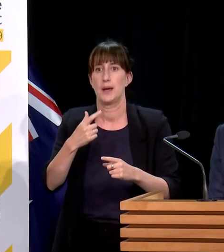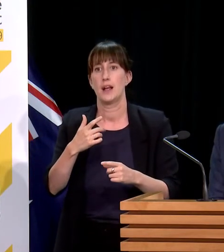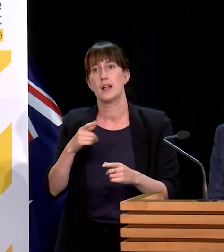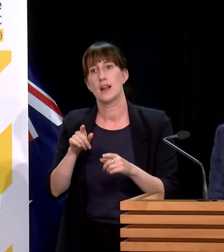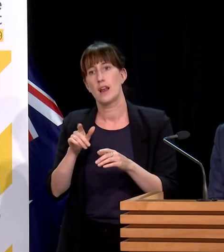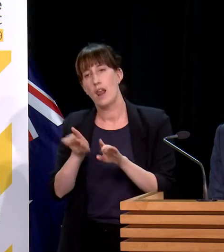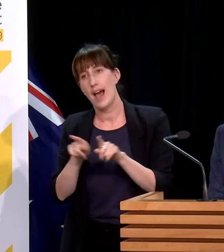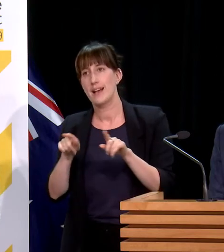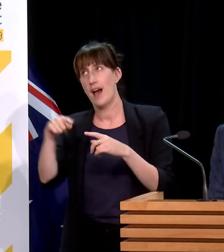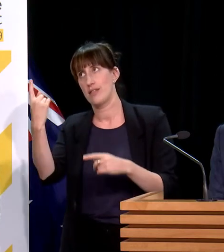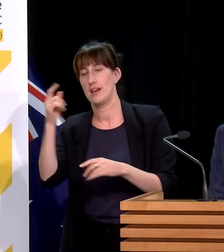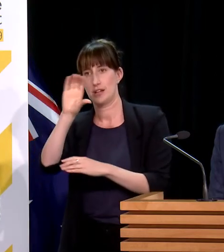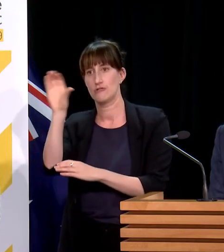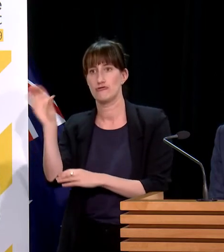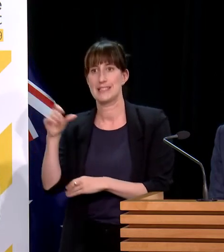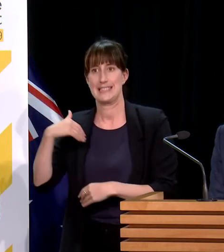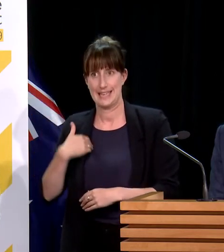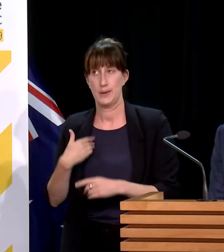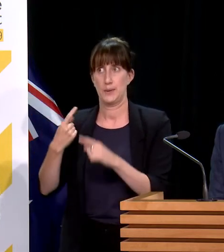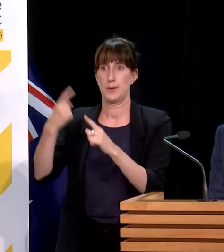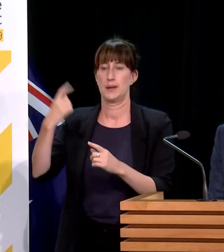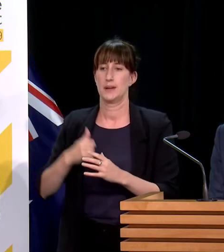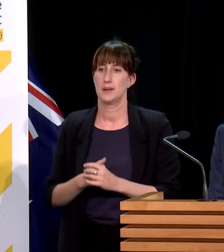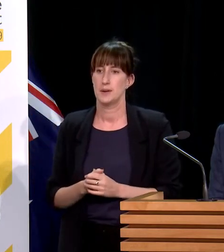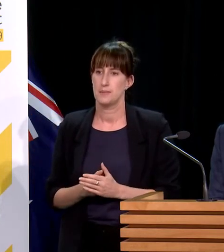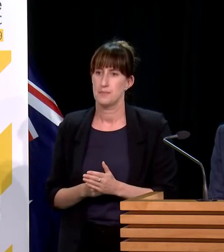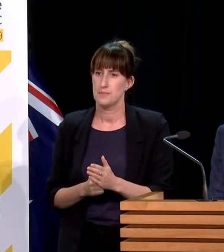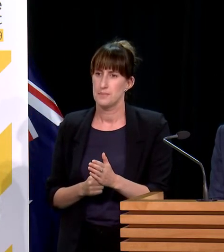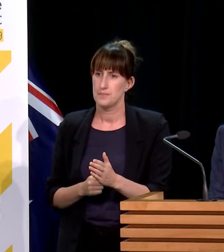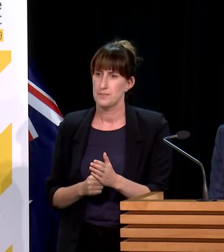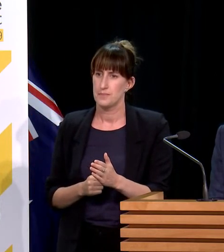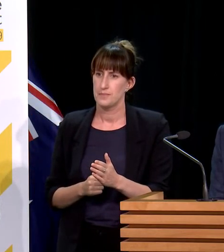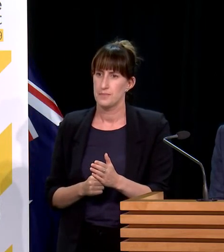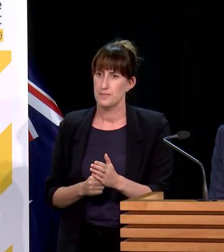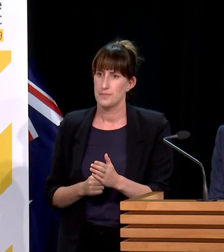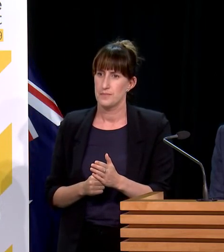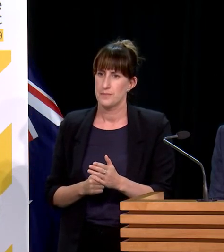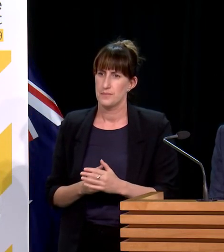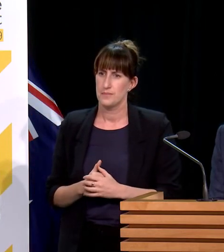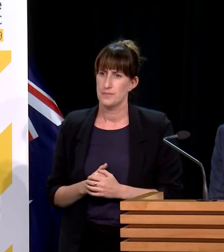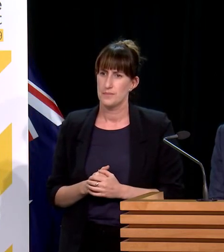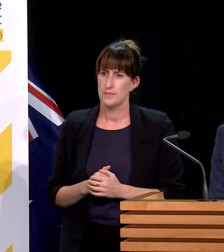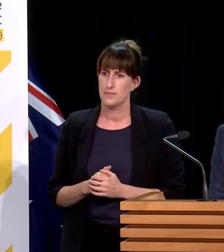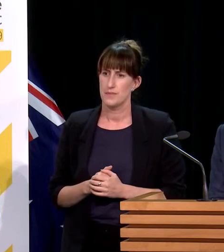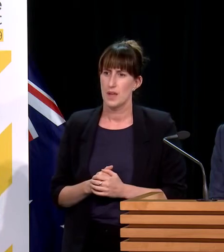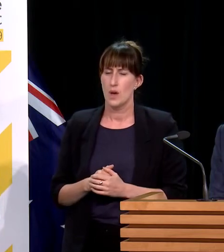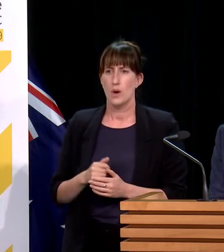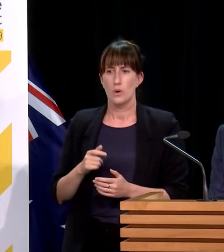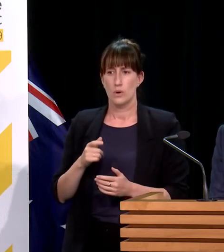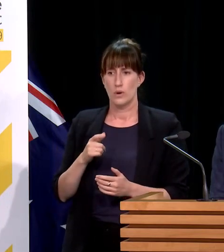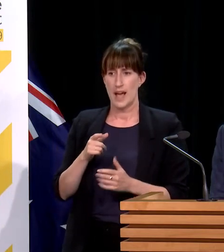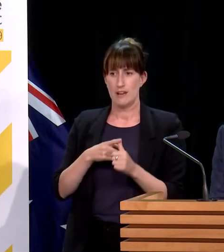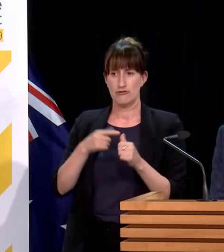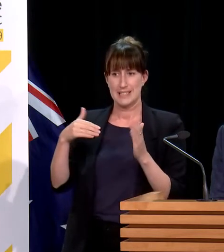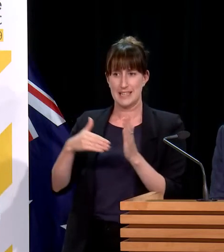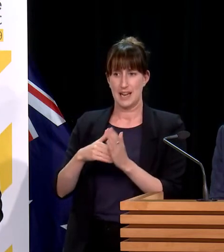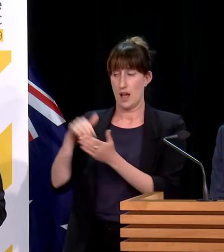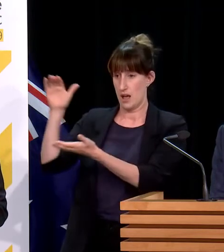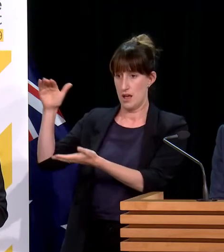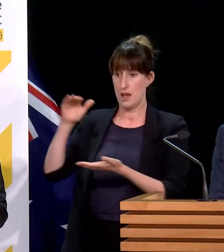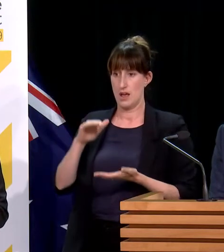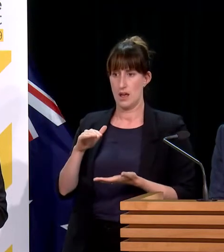essentially say, no, we don't want it. We're getting enough of our own vaccine for us ideal, and you should give us to other countries. Not necessarily. I